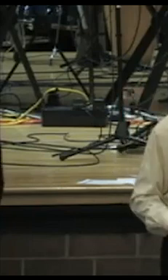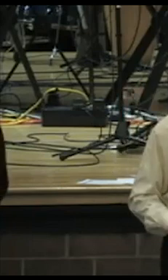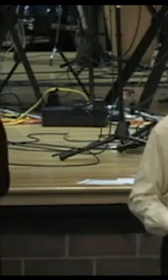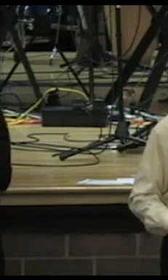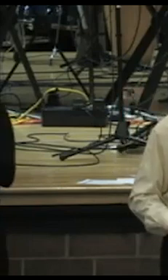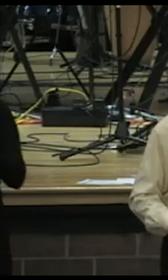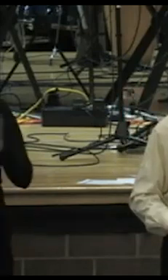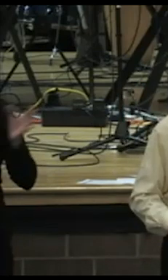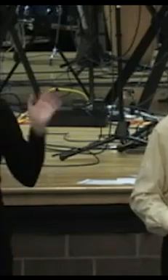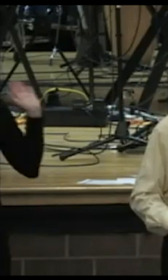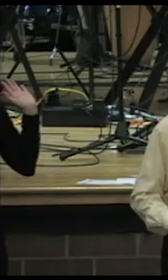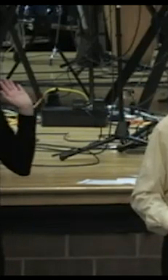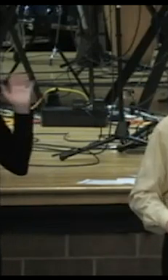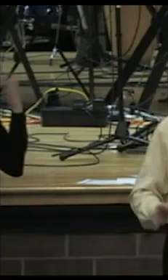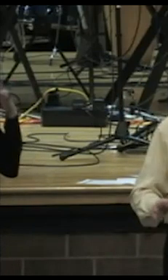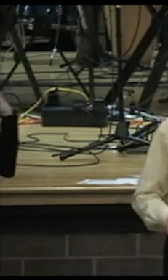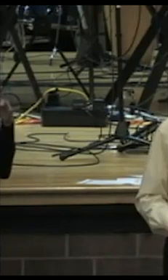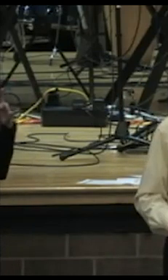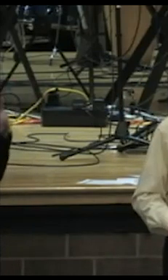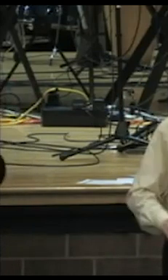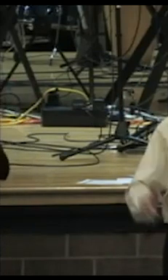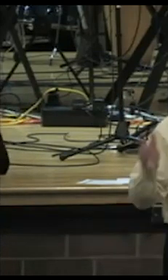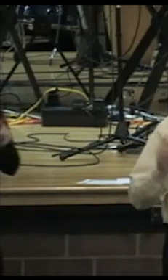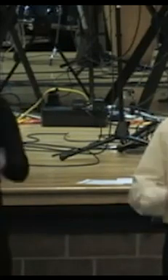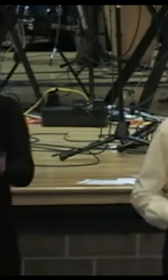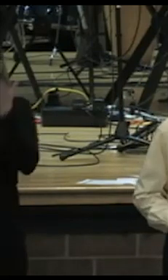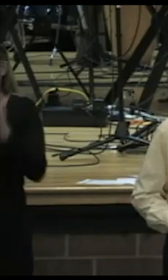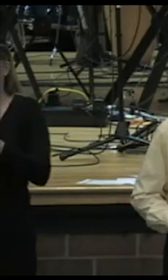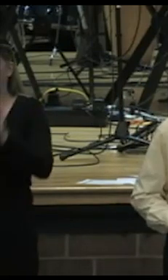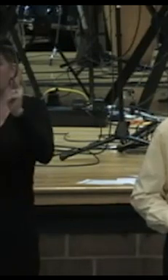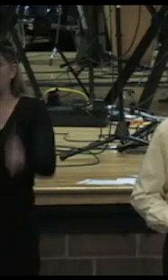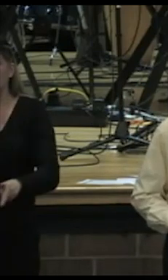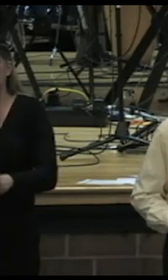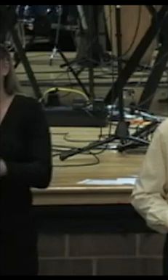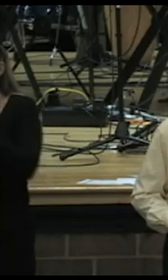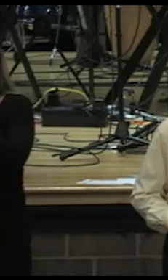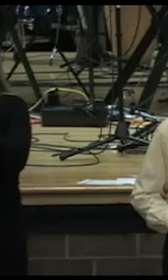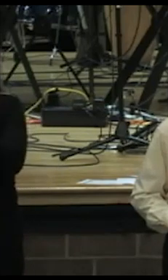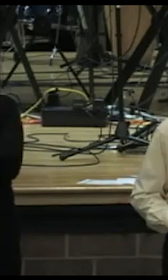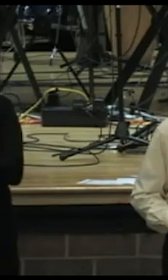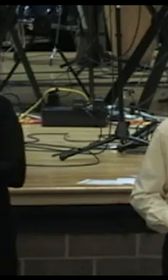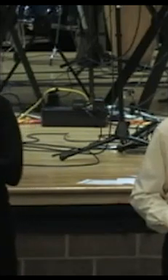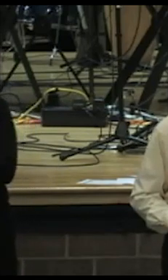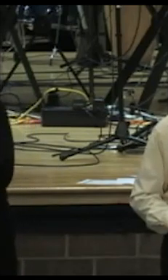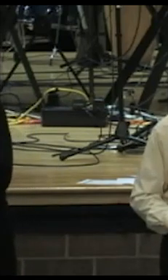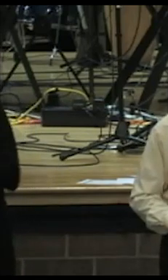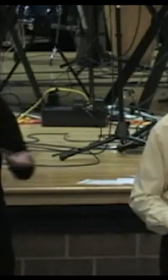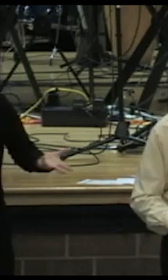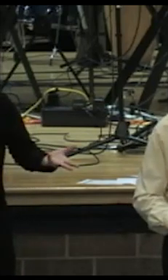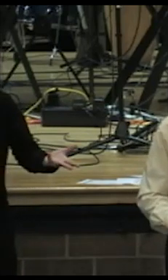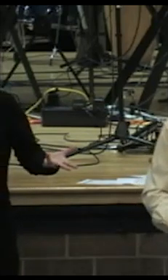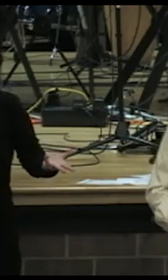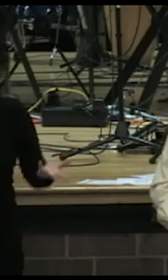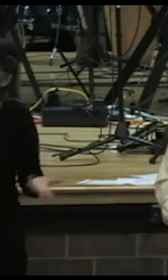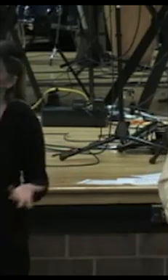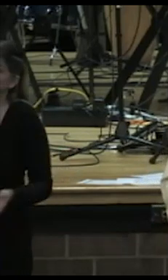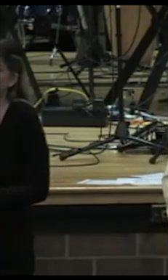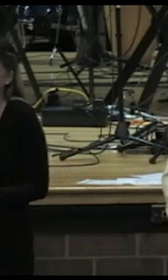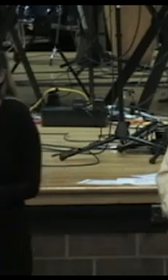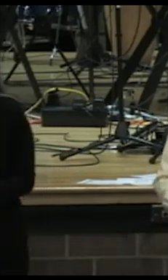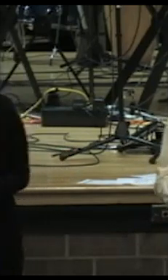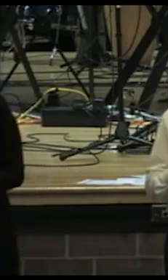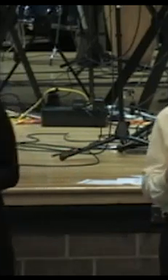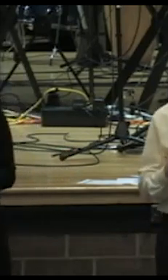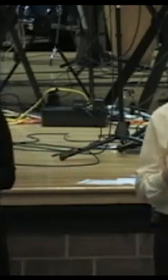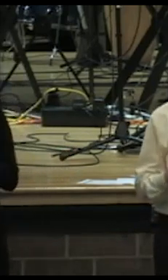it. But guess what? There might be somebody else that needs a prayer group at 3:30 in the morning. And we can figure it out.